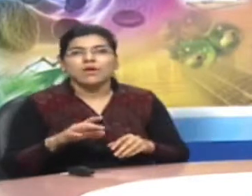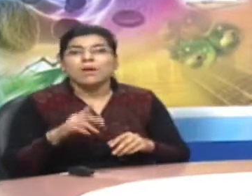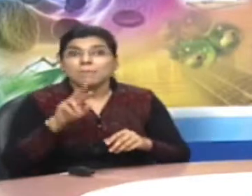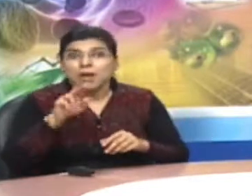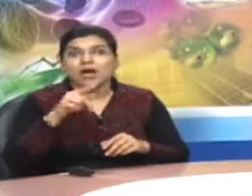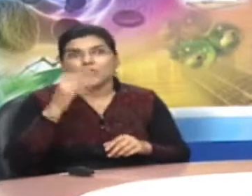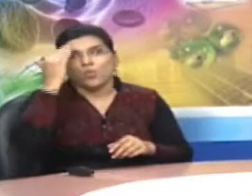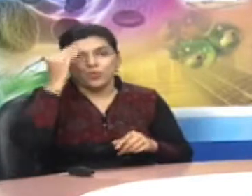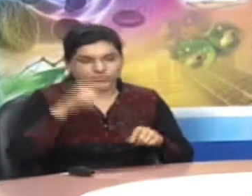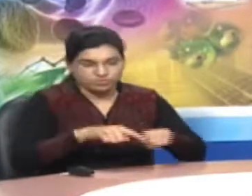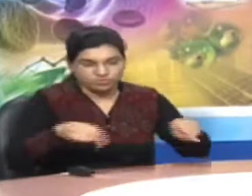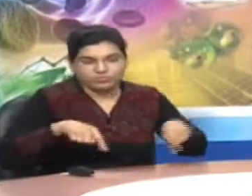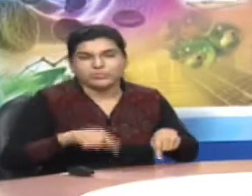and it doesn't take